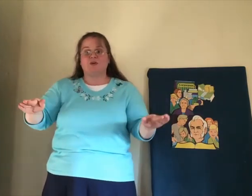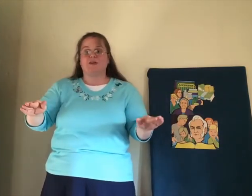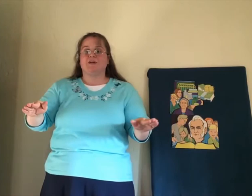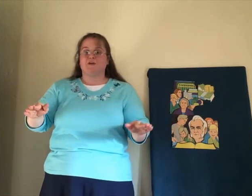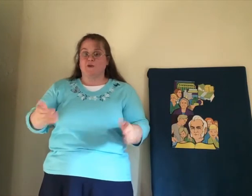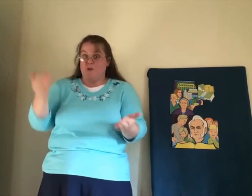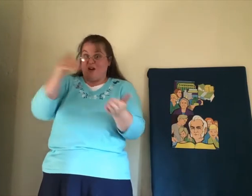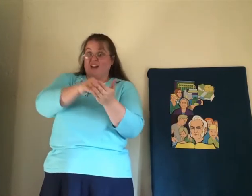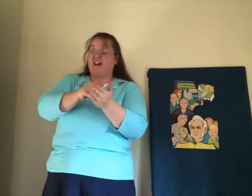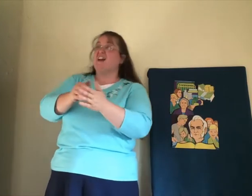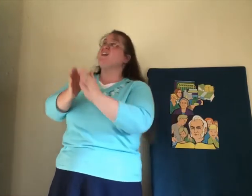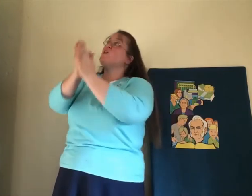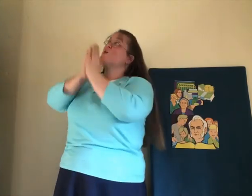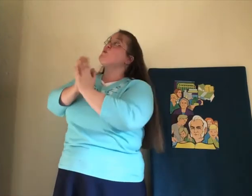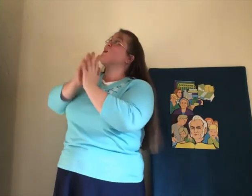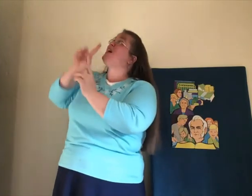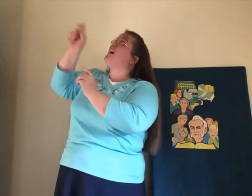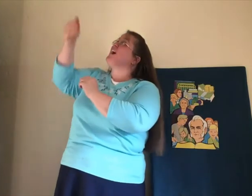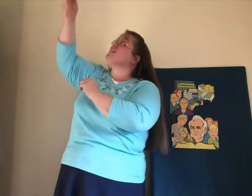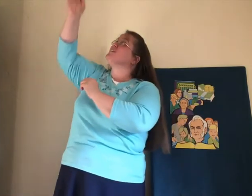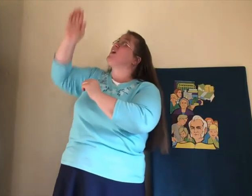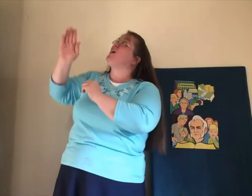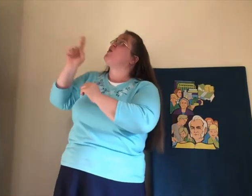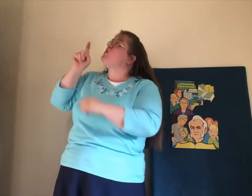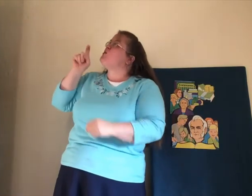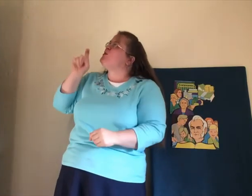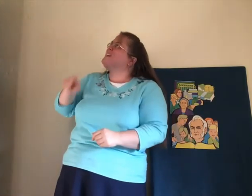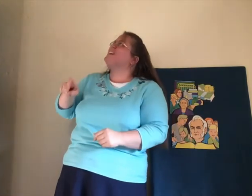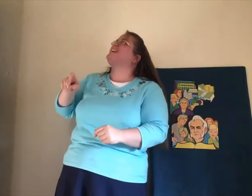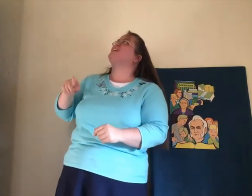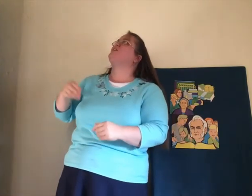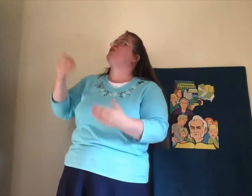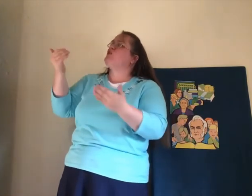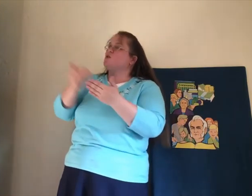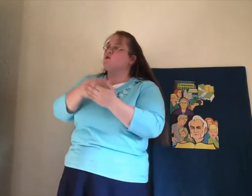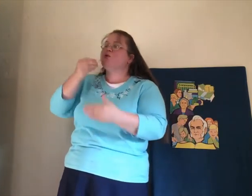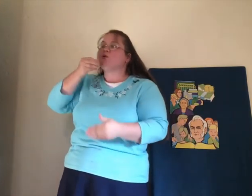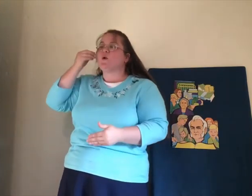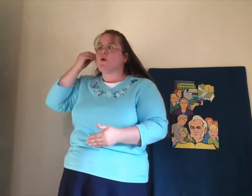That meant they needed a new home for the children. And again, they prayed and asked God,